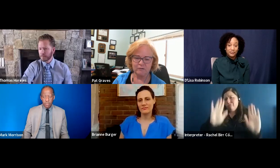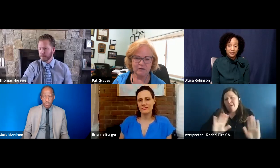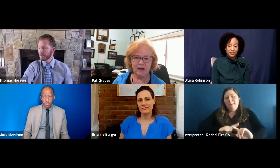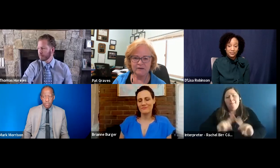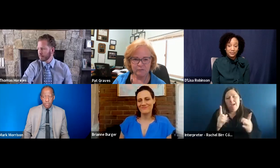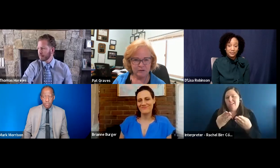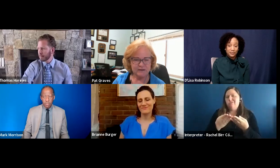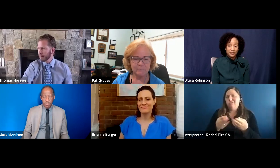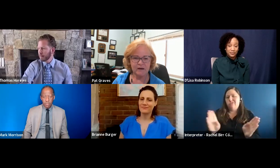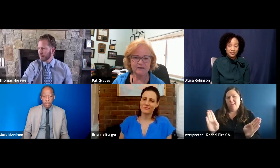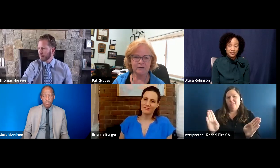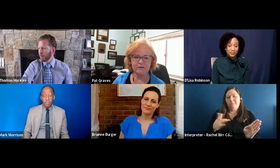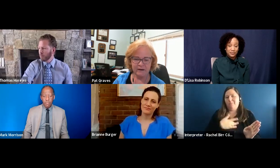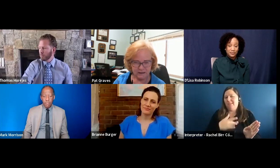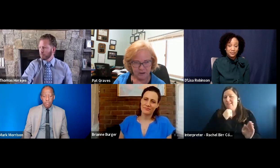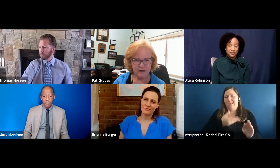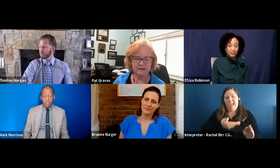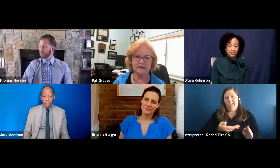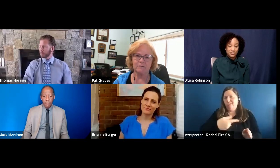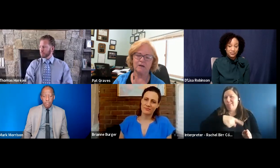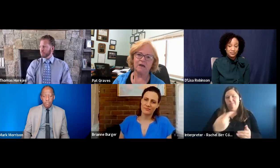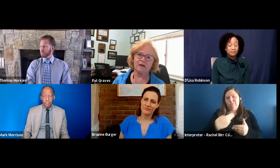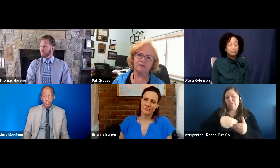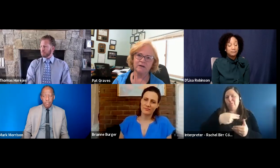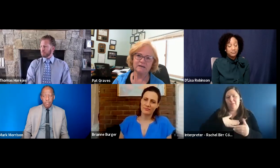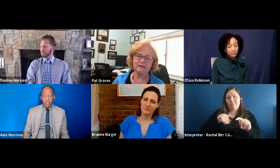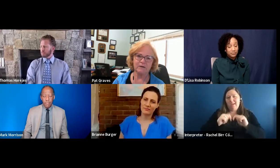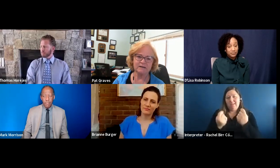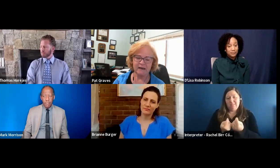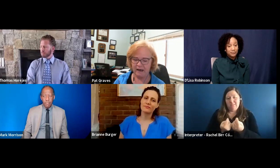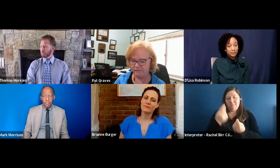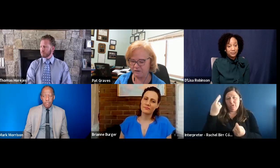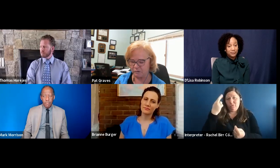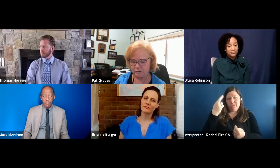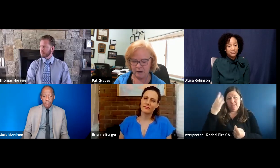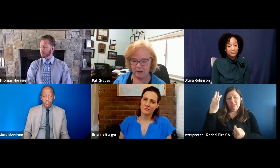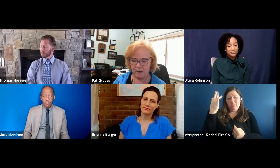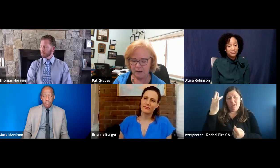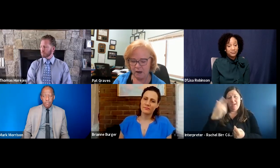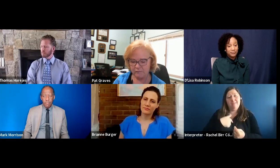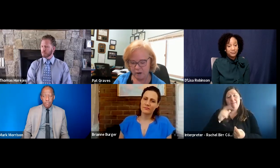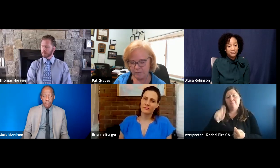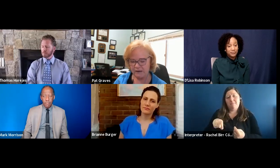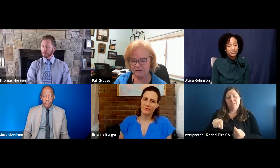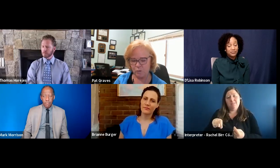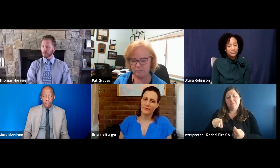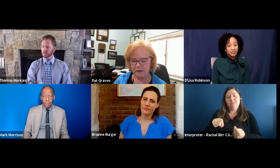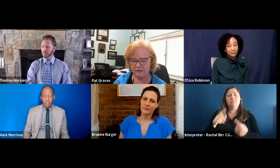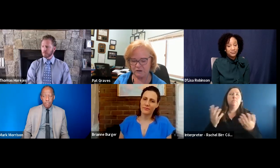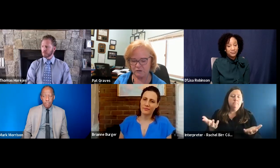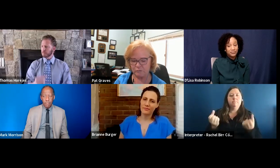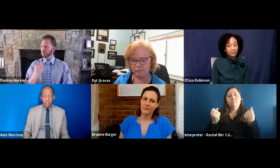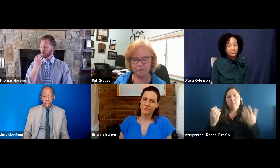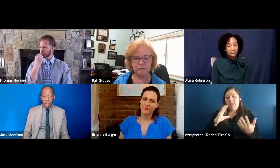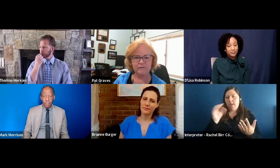in general, I don't use them. I don't invite them on my team. And the reason is because I have to, a lot of companies want